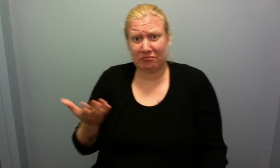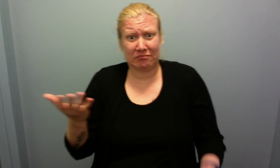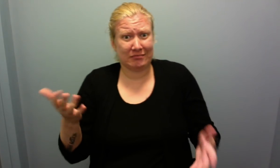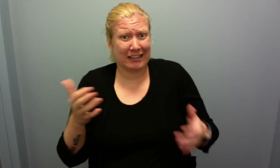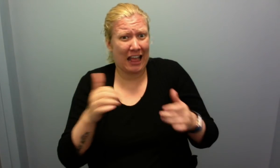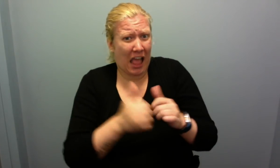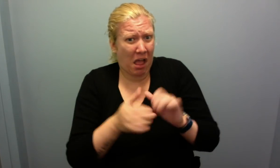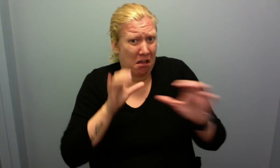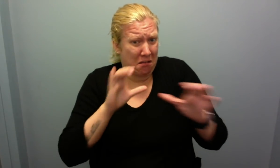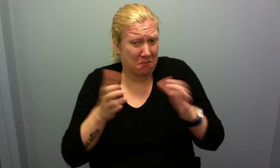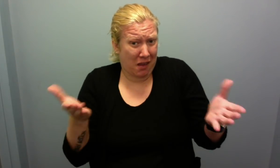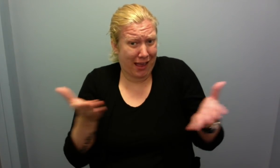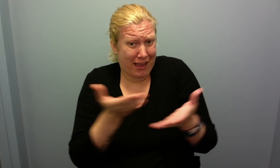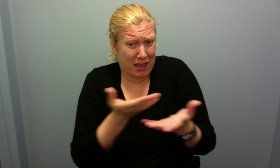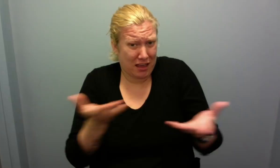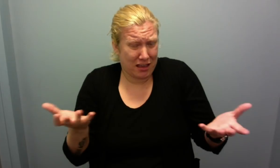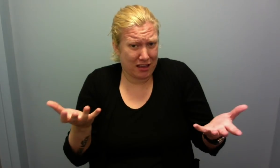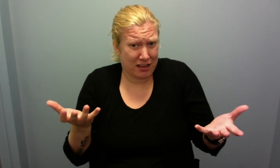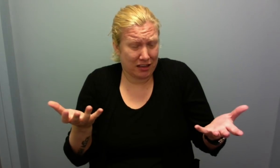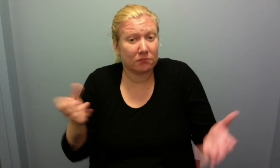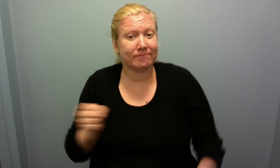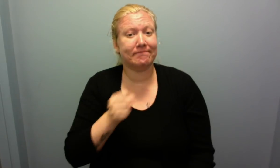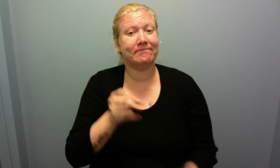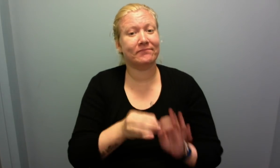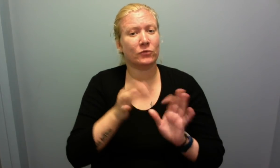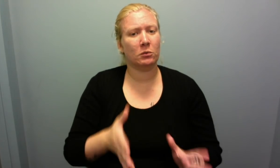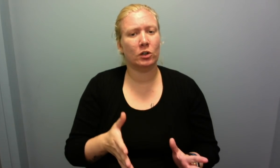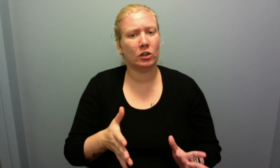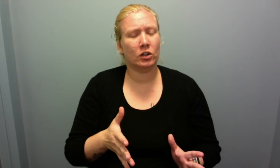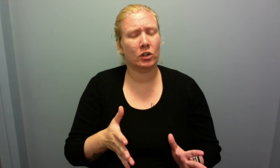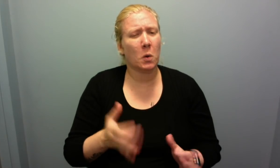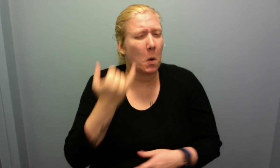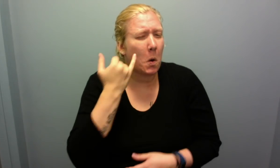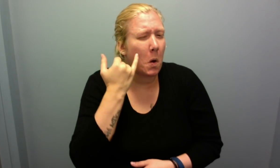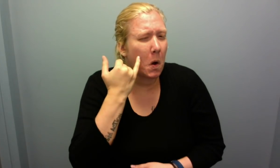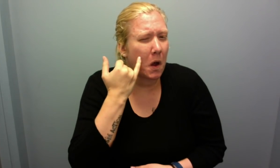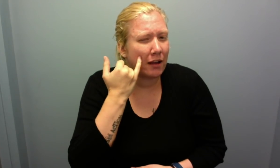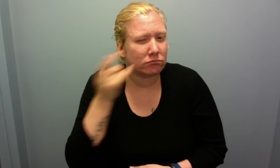two individuals supposed to connect? How are they supposed to communicate? You would put in an